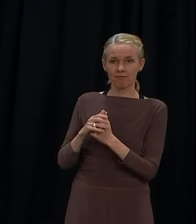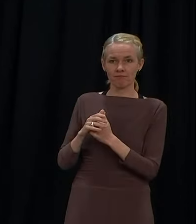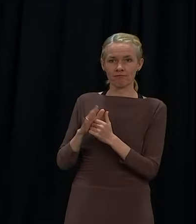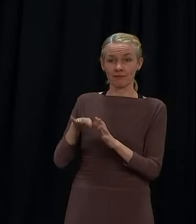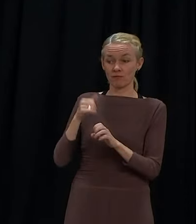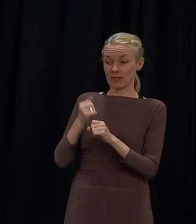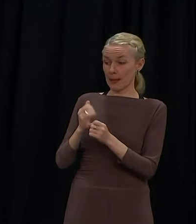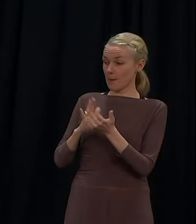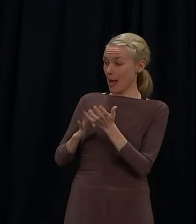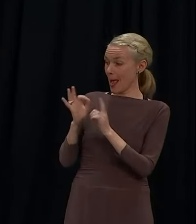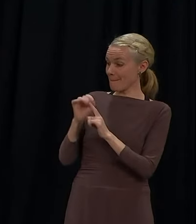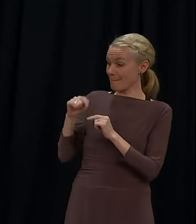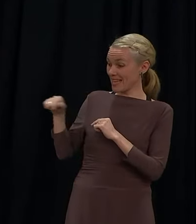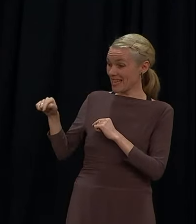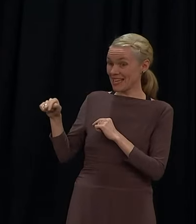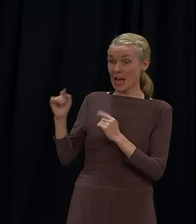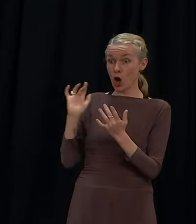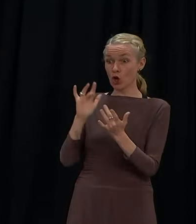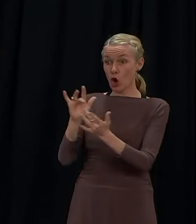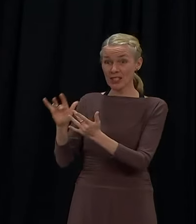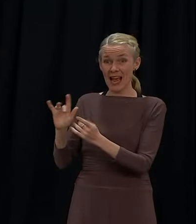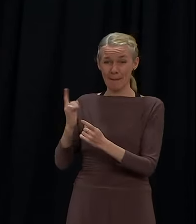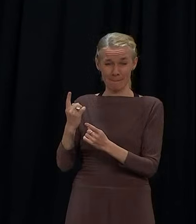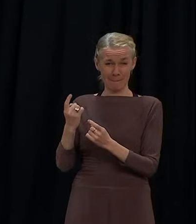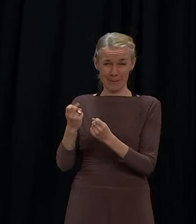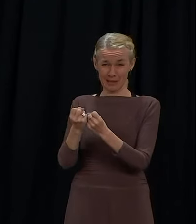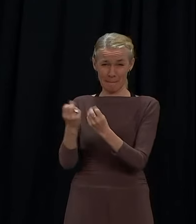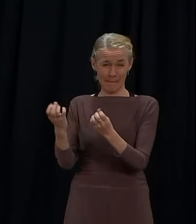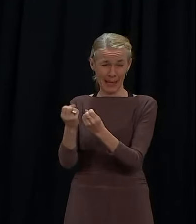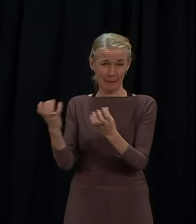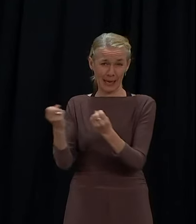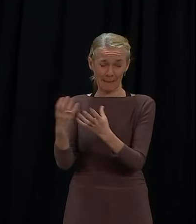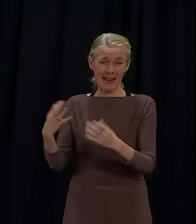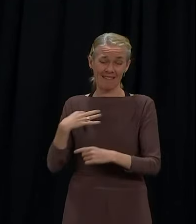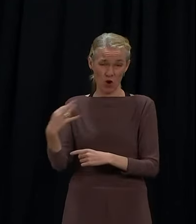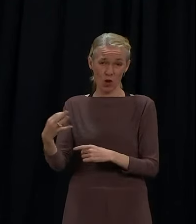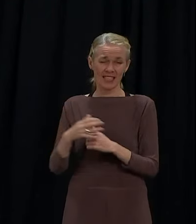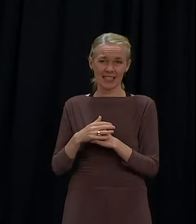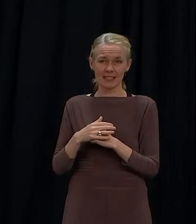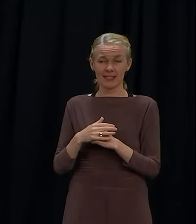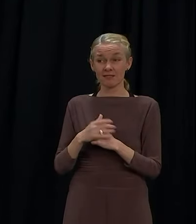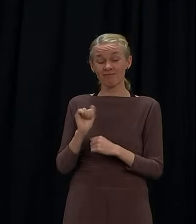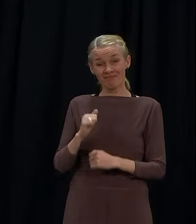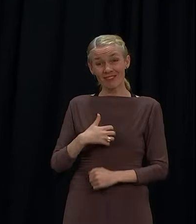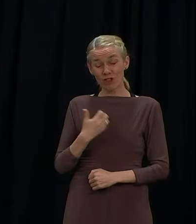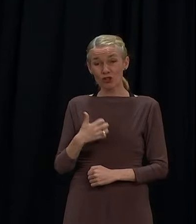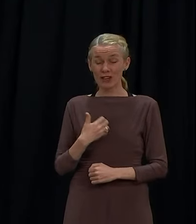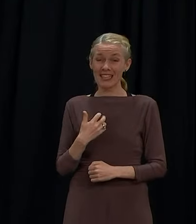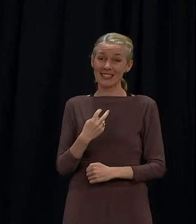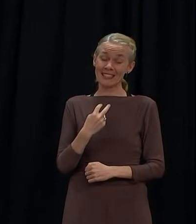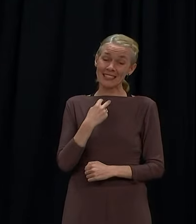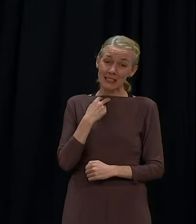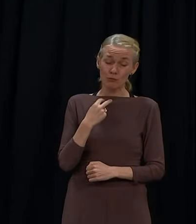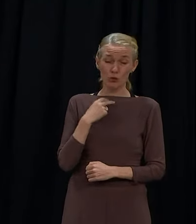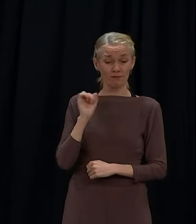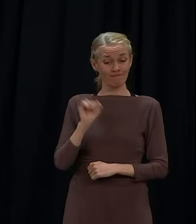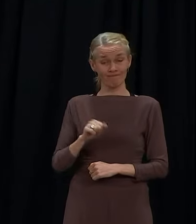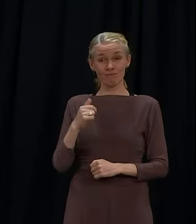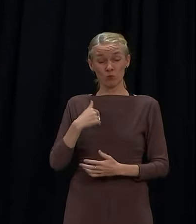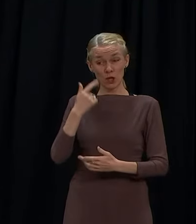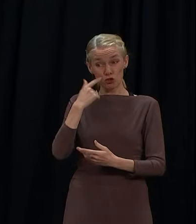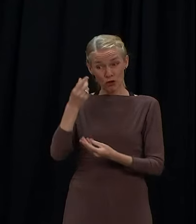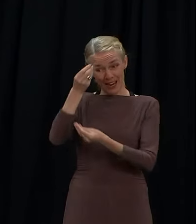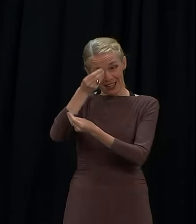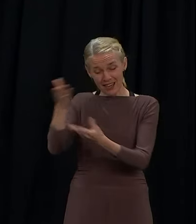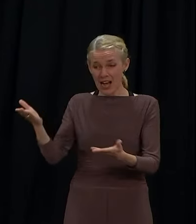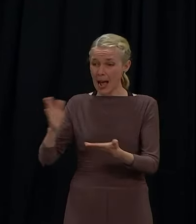engaged as well, but there are thousands of our volunteers. So yes, it is frustrating, it is disappointing. We've worked very, very hard to try and send